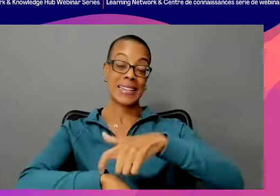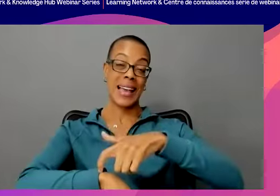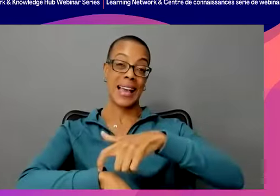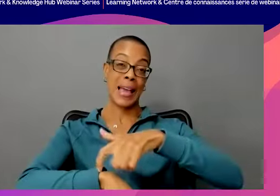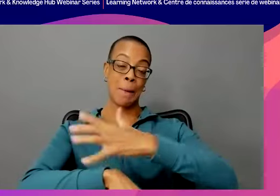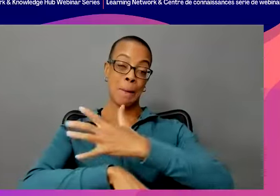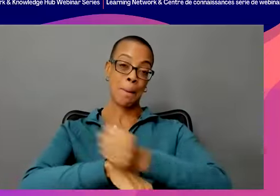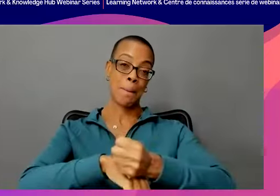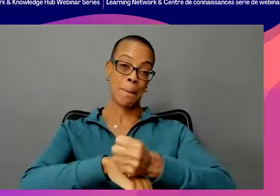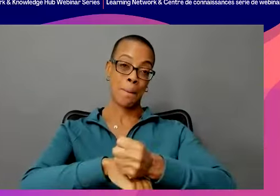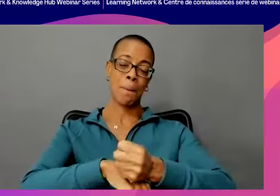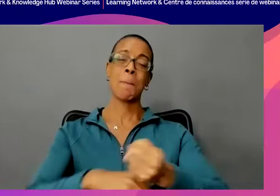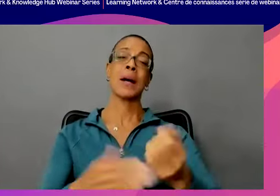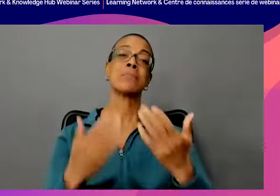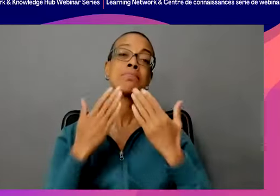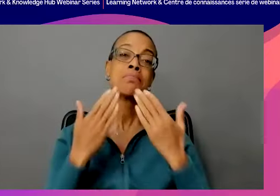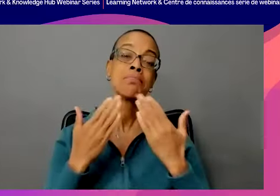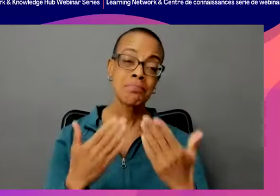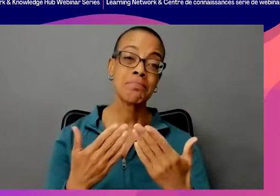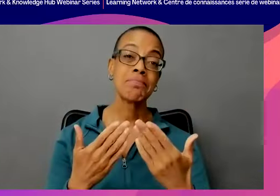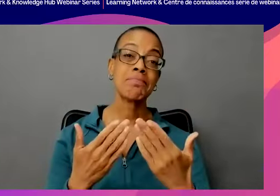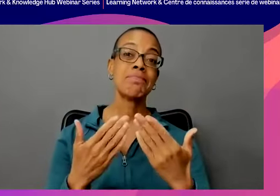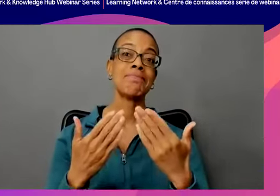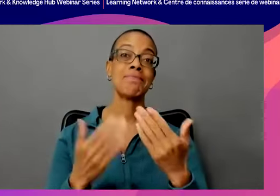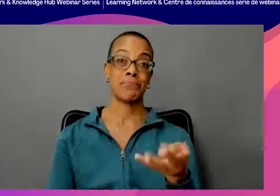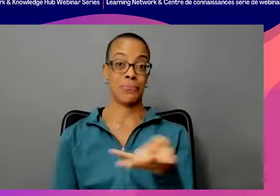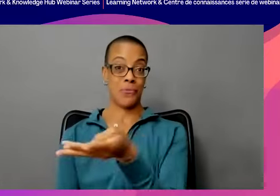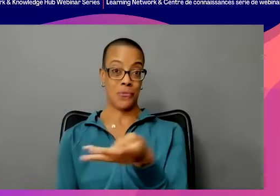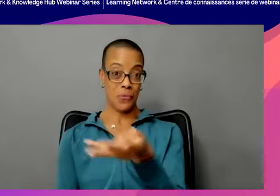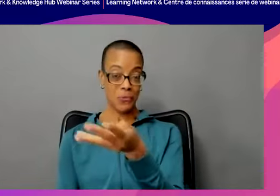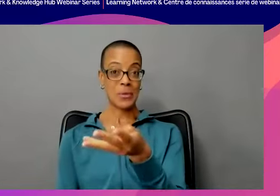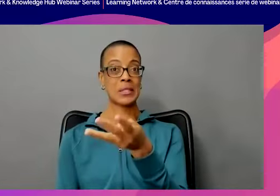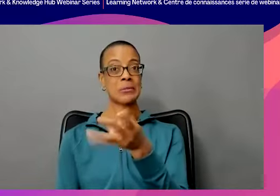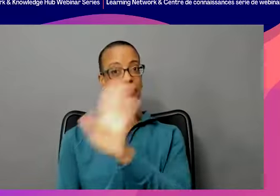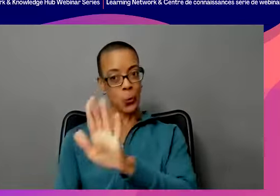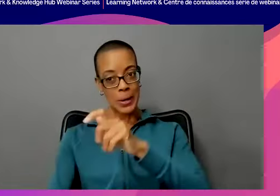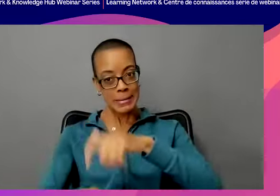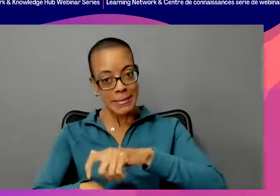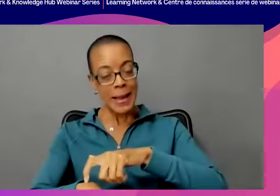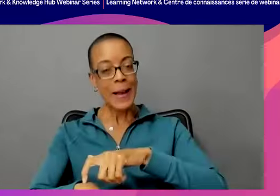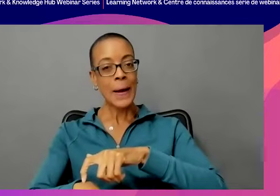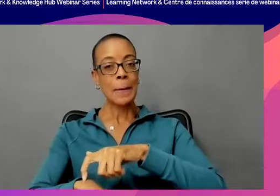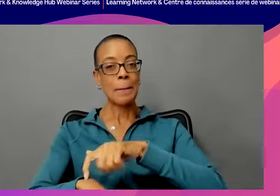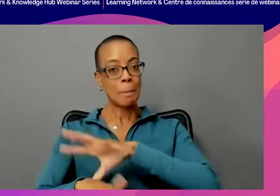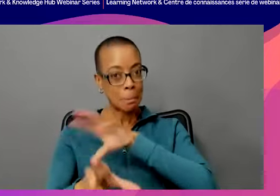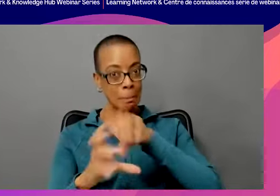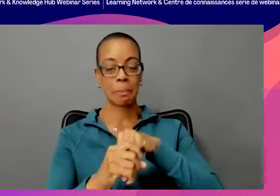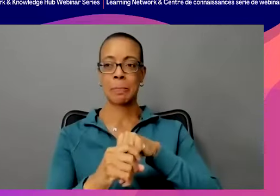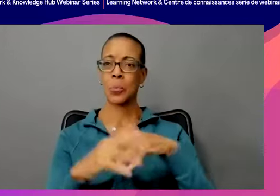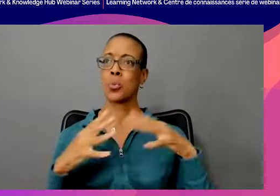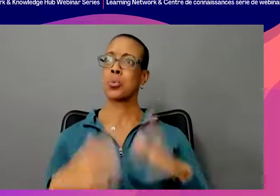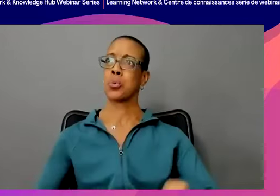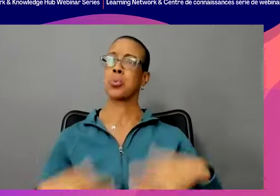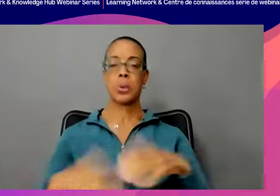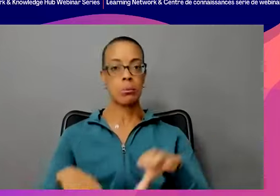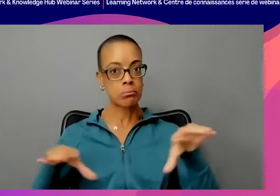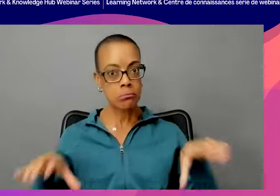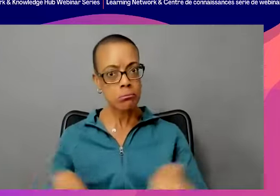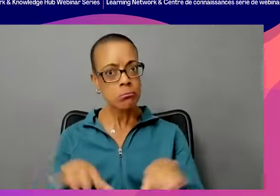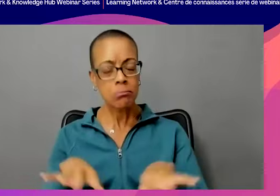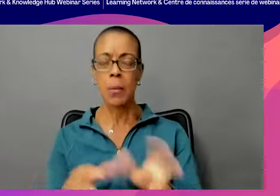but we are so grateful to the four of you for dedicating your time and for truly doing this incredible